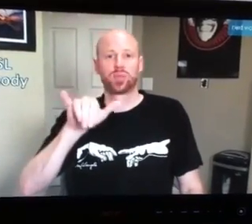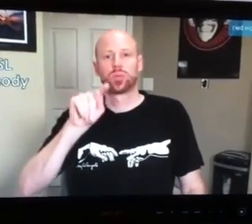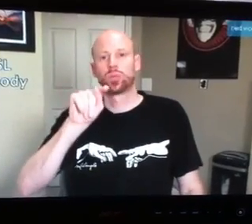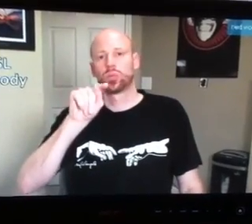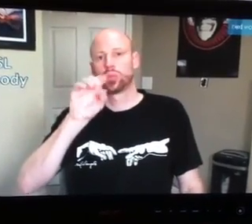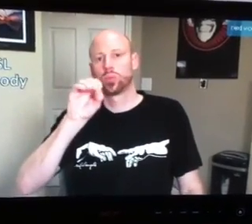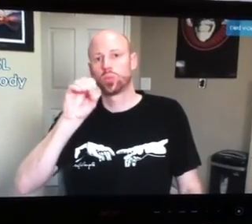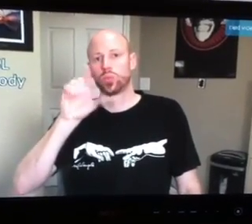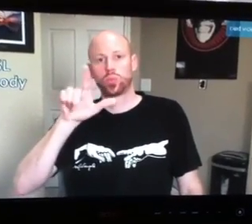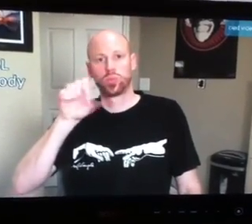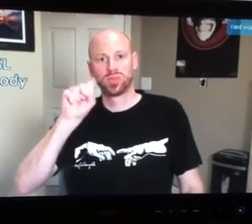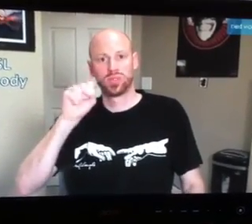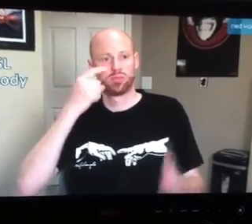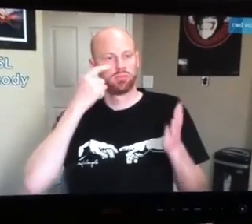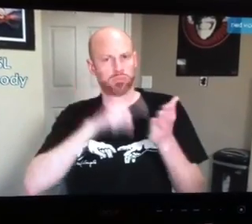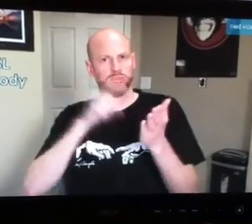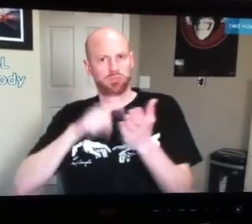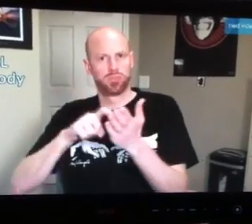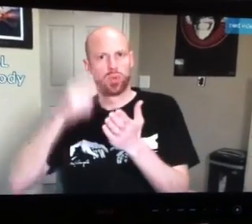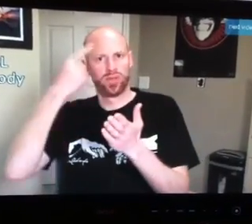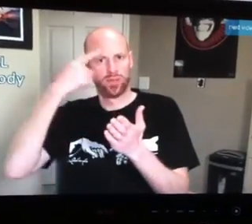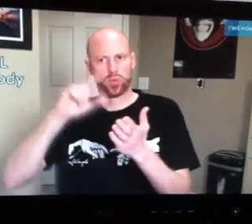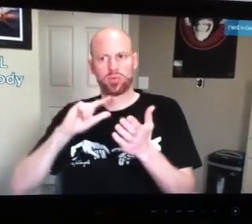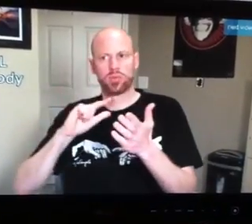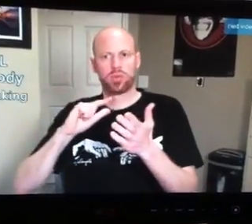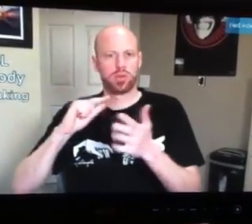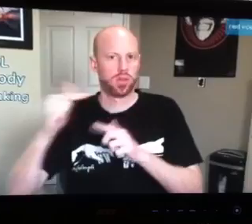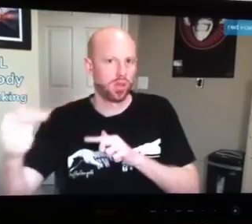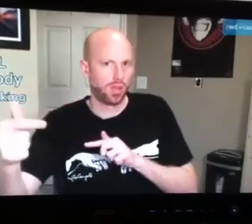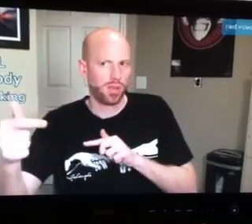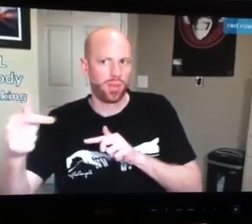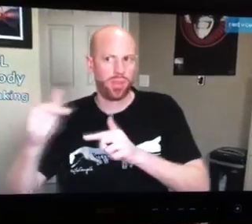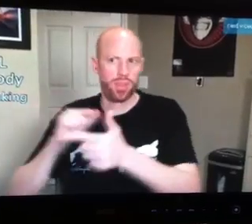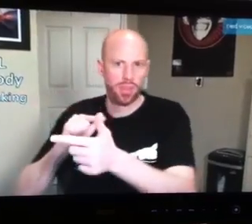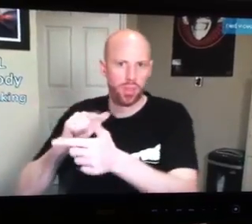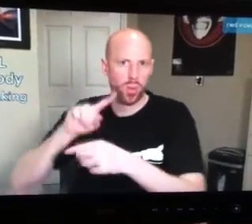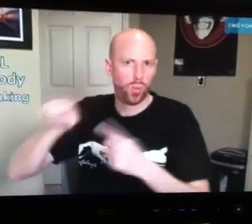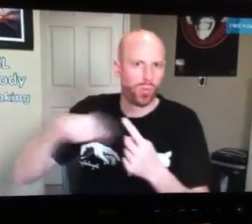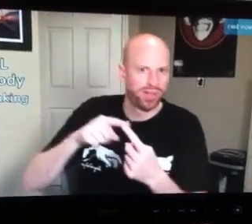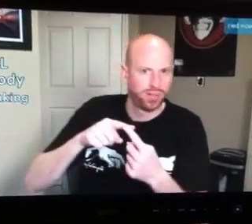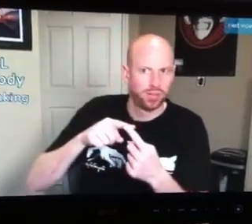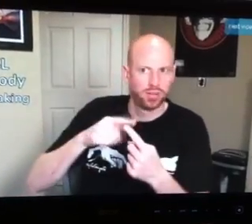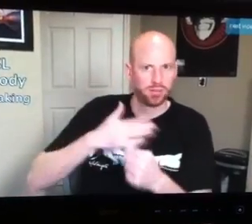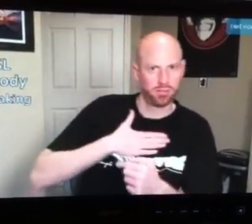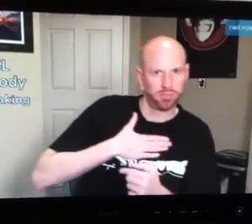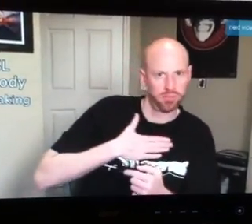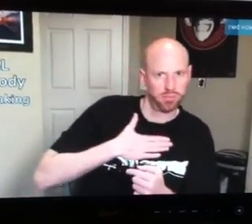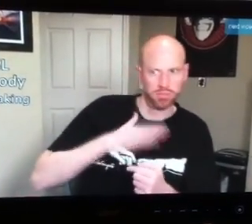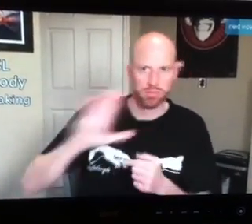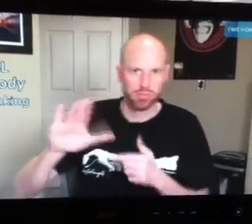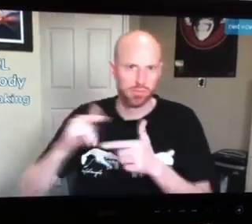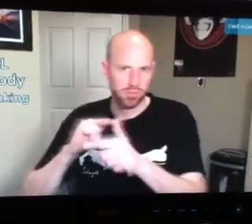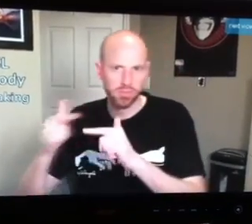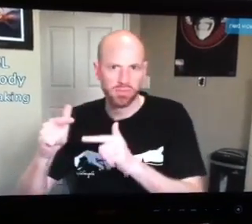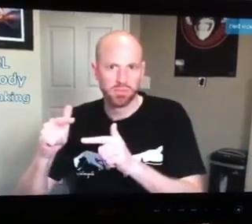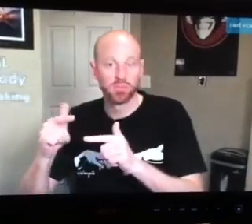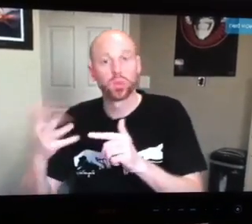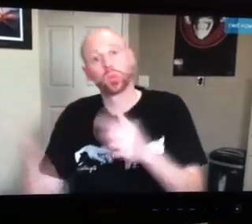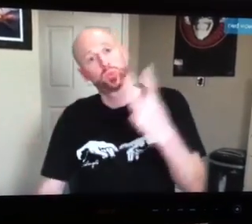features when it comes to ASL prosody that I've noticed in relation to turn taking. You know, when is it my